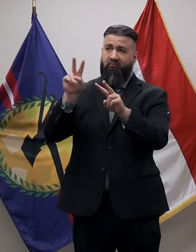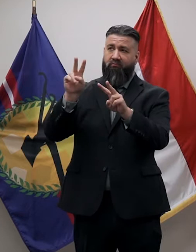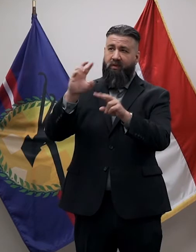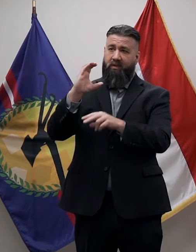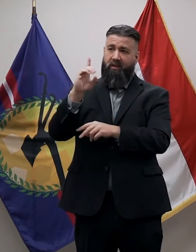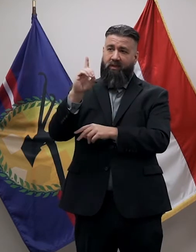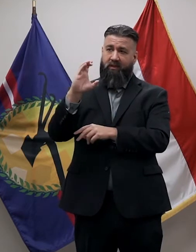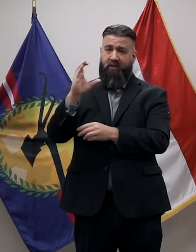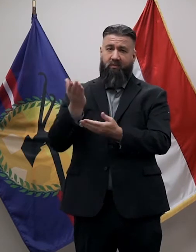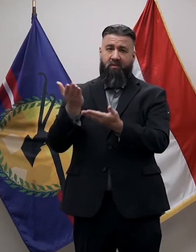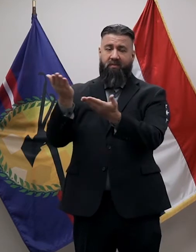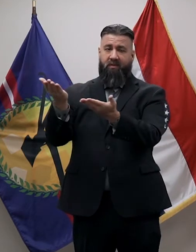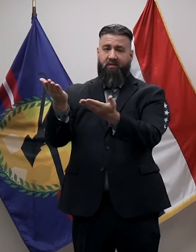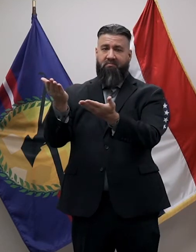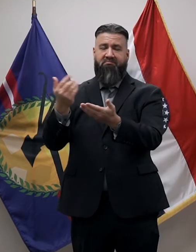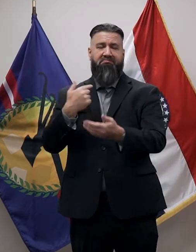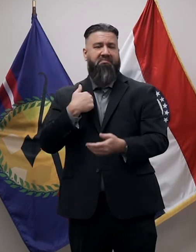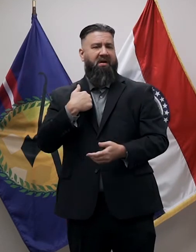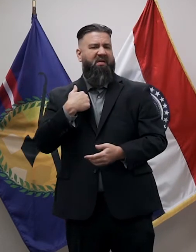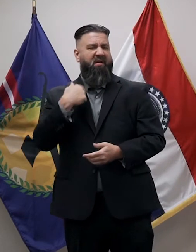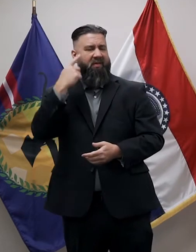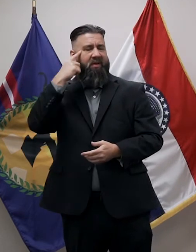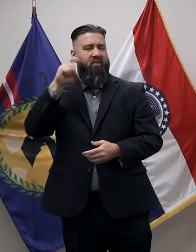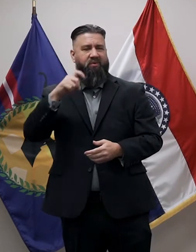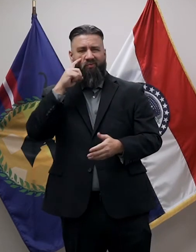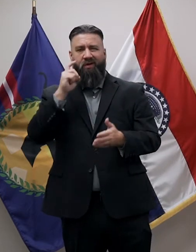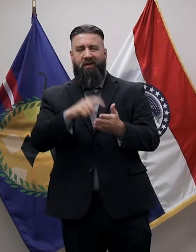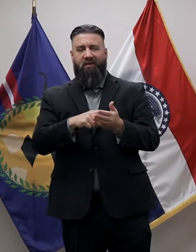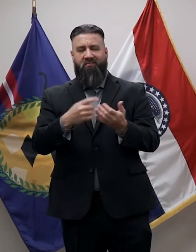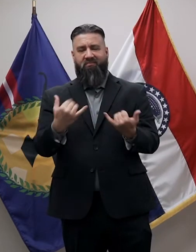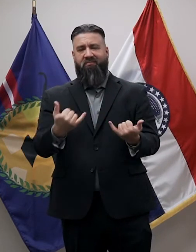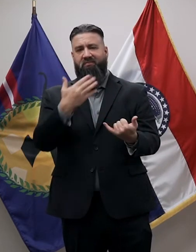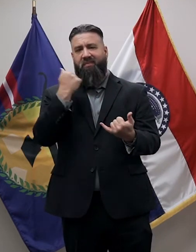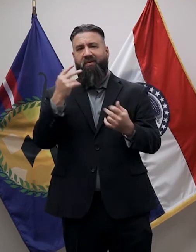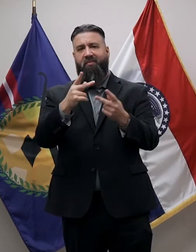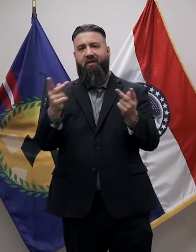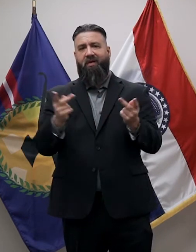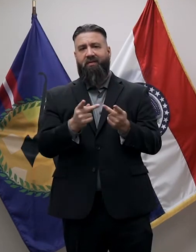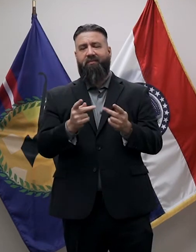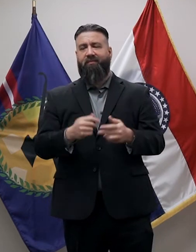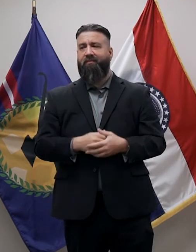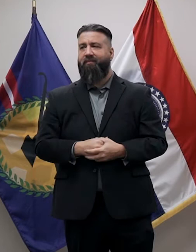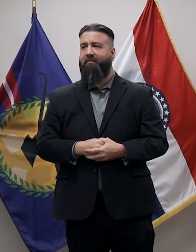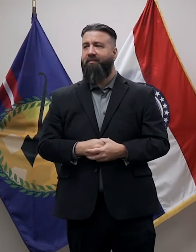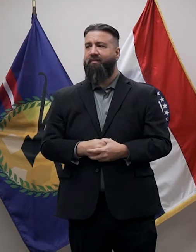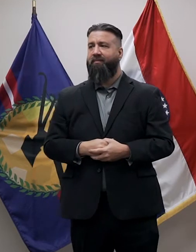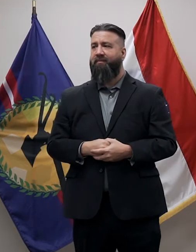recommendations. But I think we should recognize that we're in a much better place and we're definitely headed in the right direction.